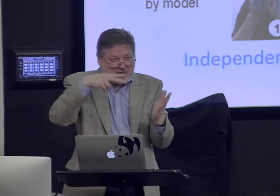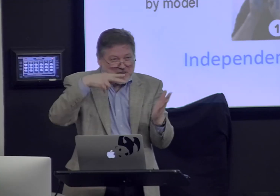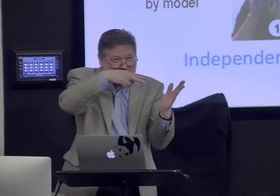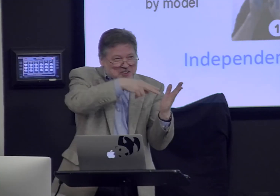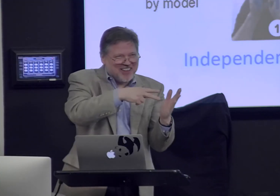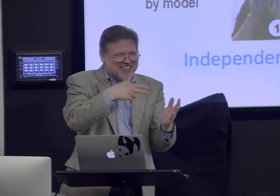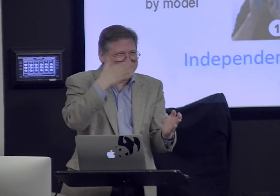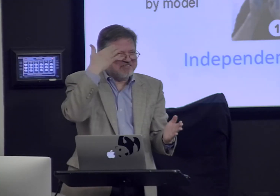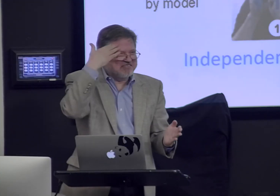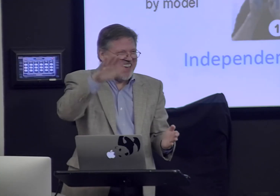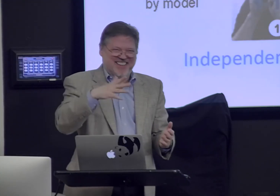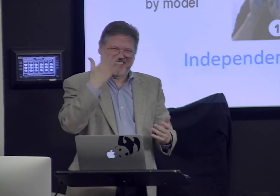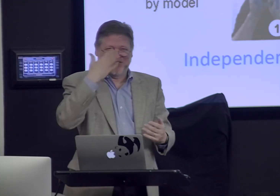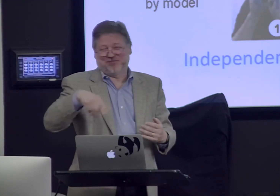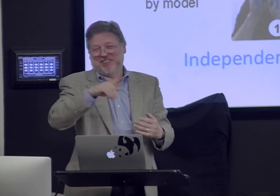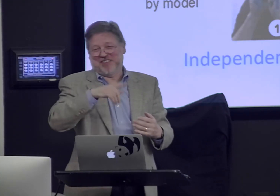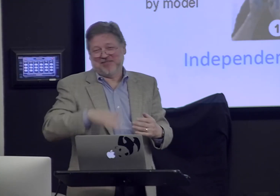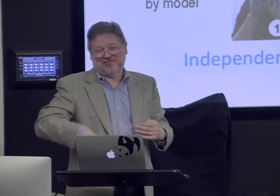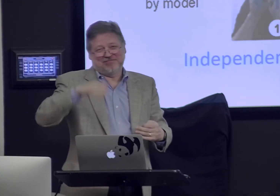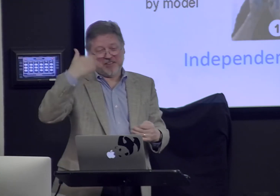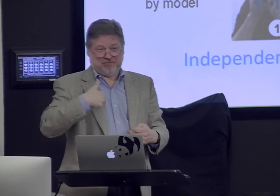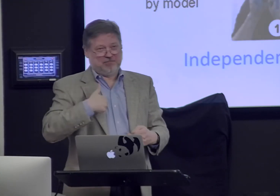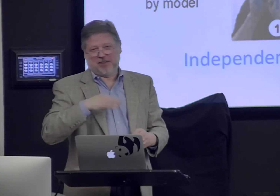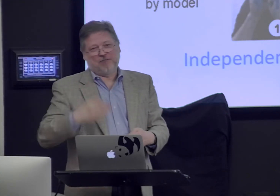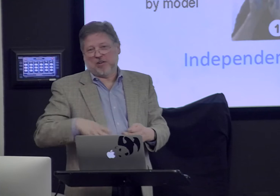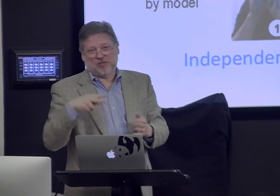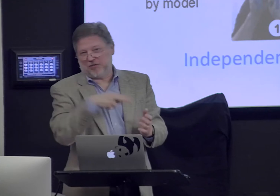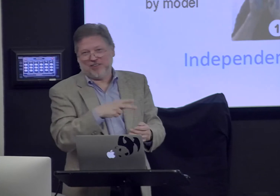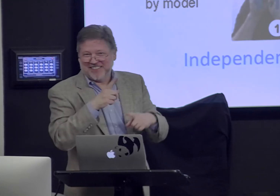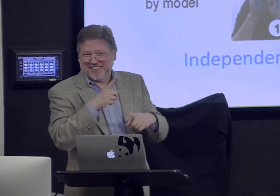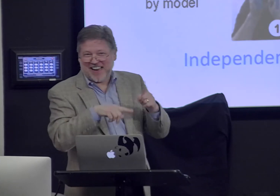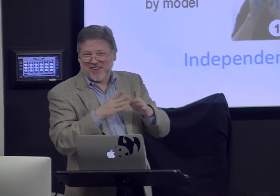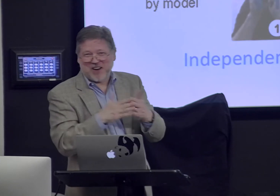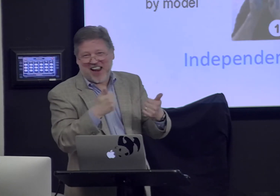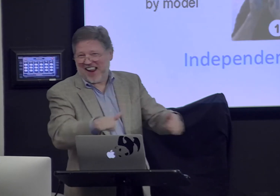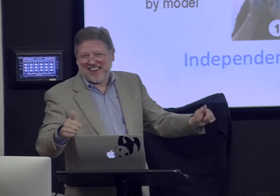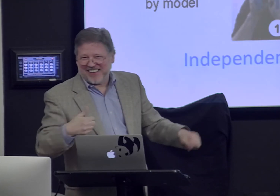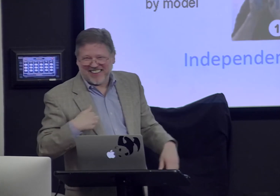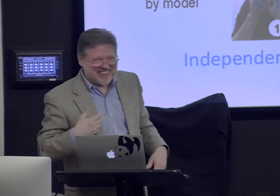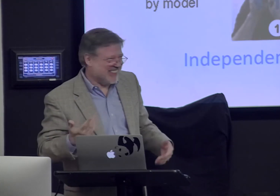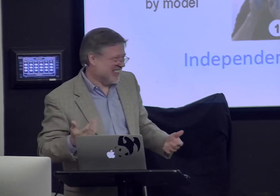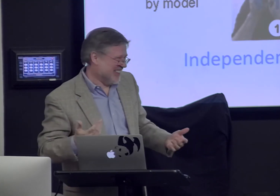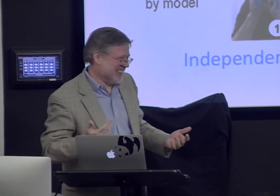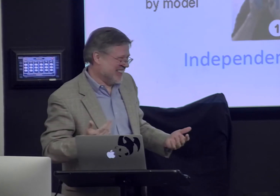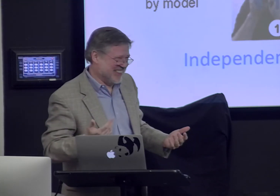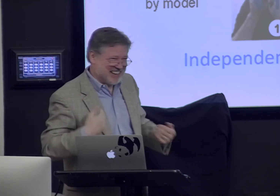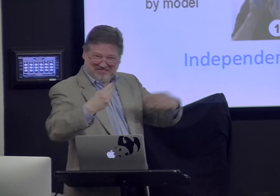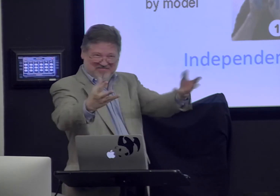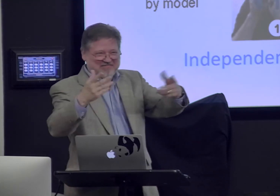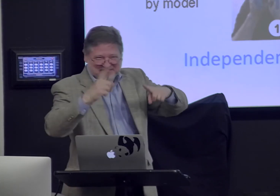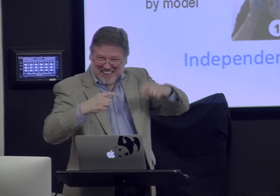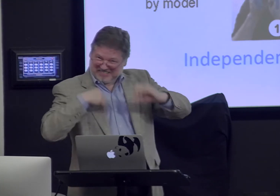sign of fangs and wolf, or fangs and muzzle to indicate wolf.